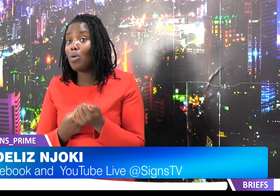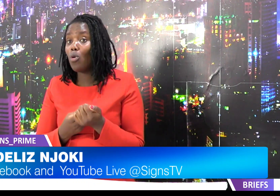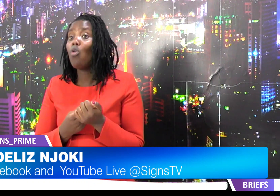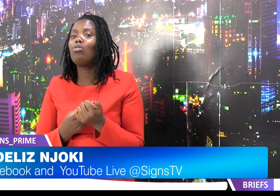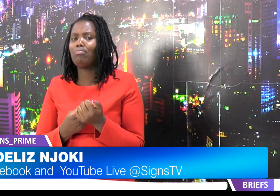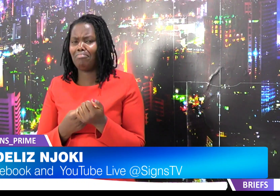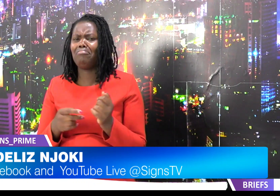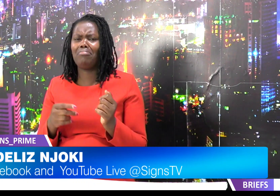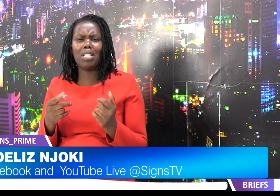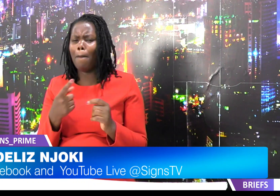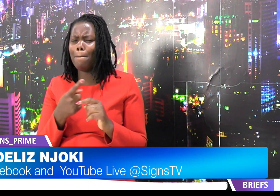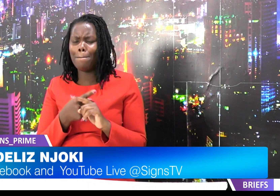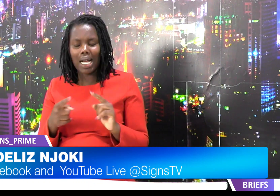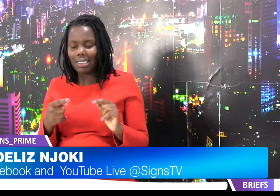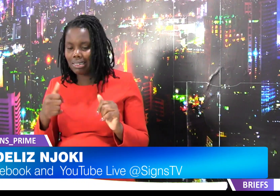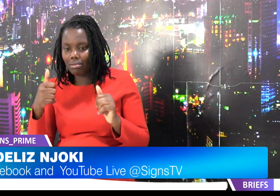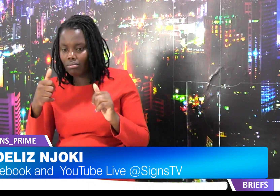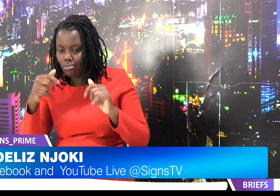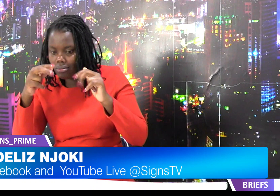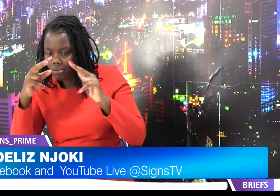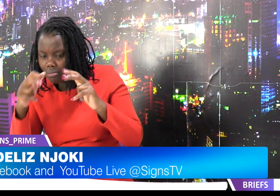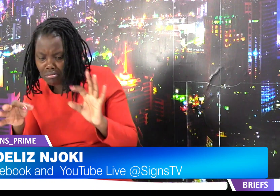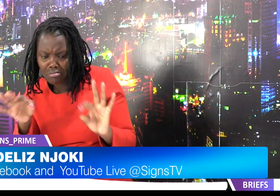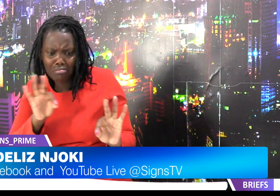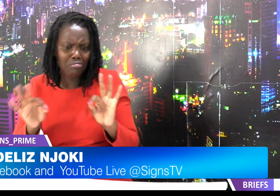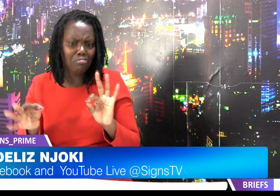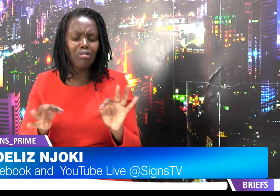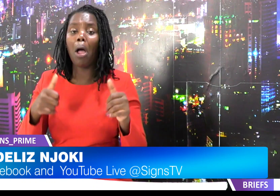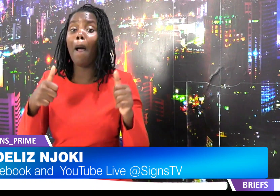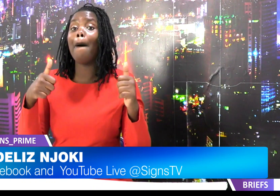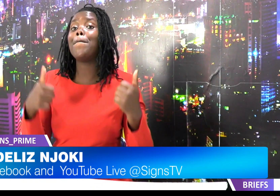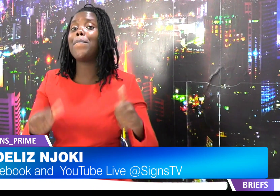important in the case and have not yet been analyzed.